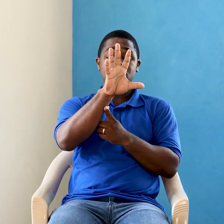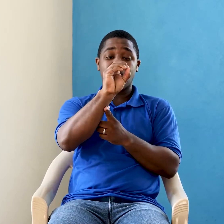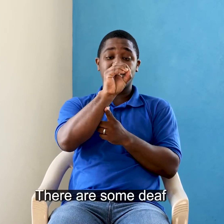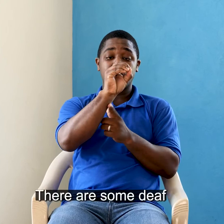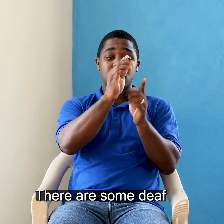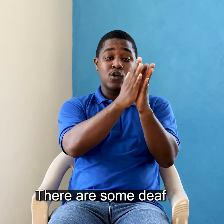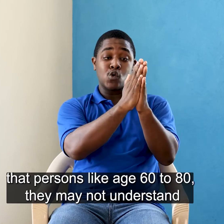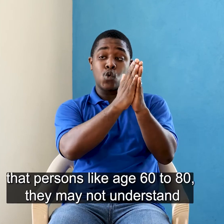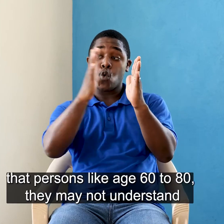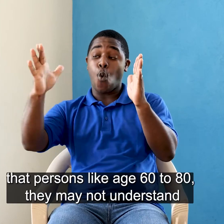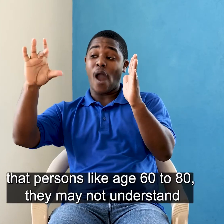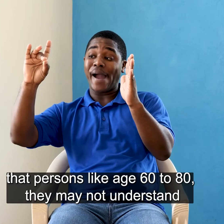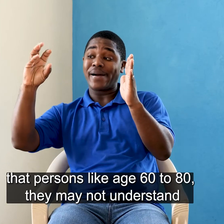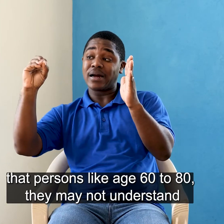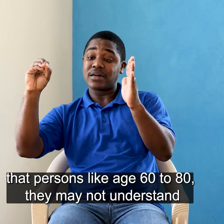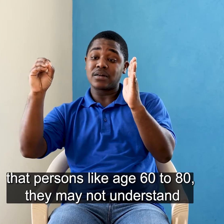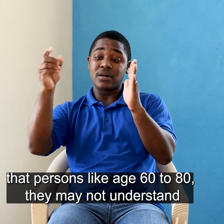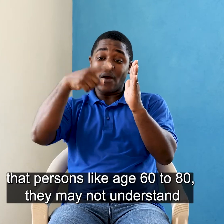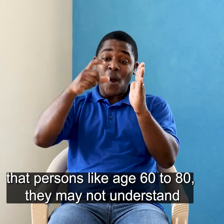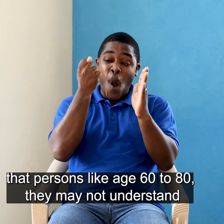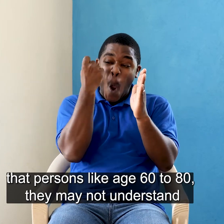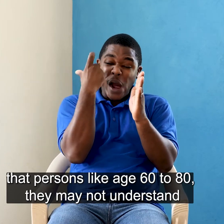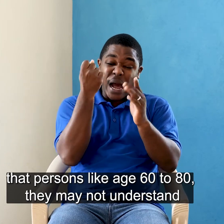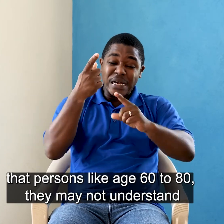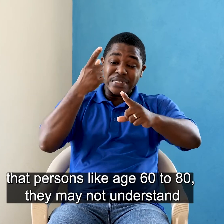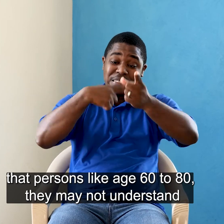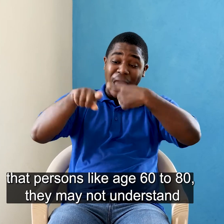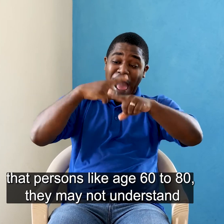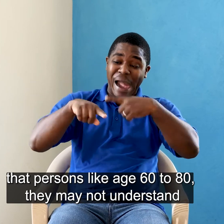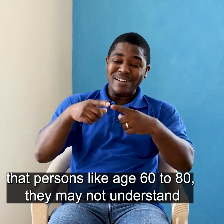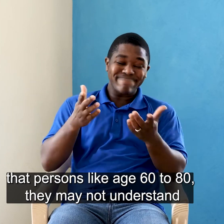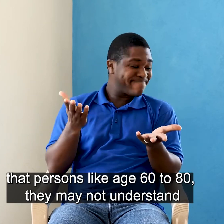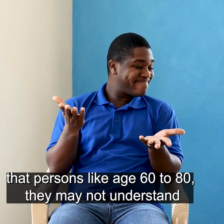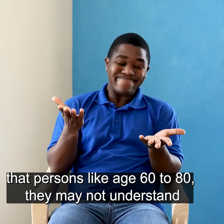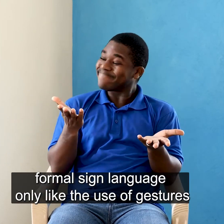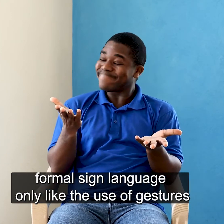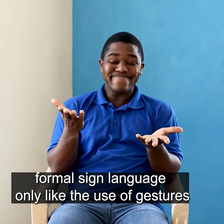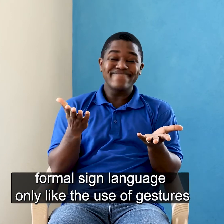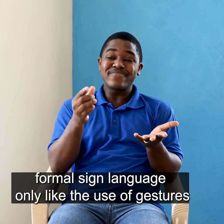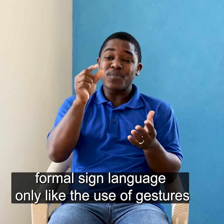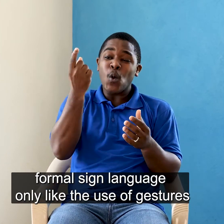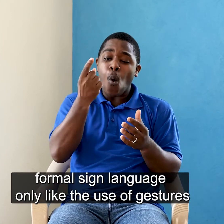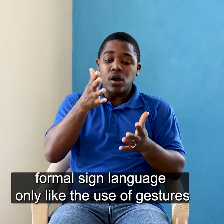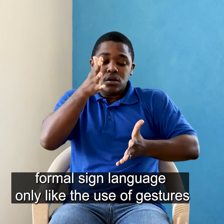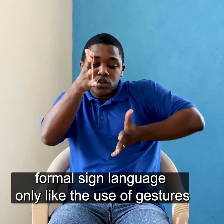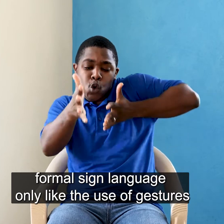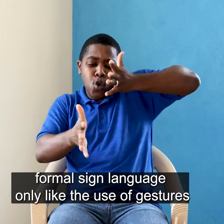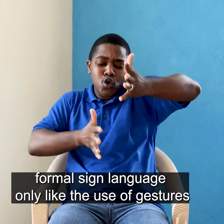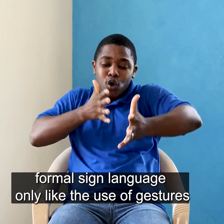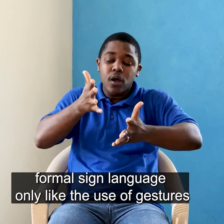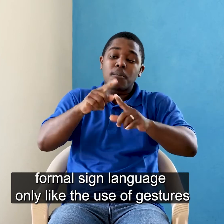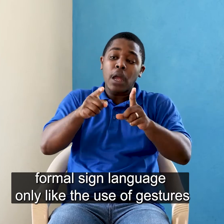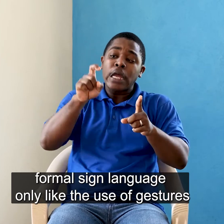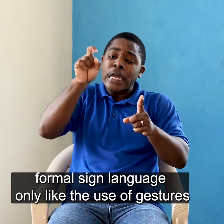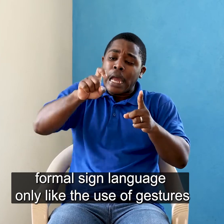There are some deaf persons, like age 60 to 80, they may not understand formal sign language, only like the